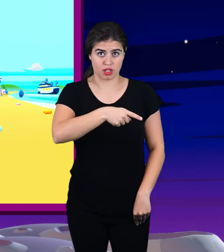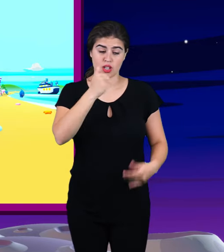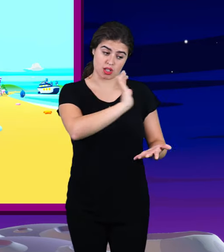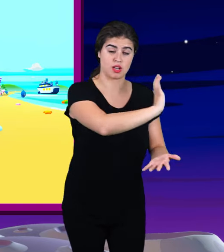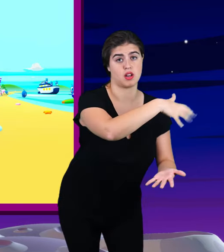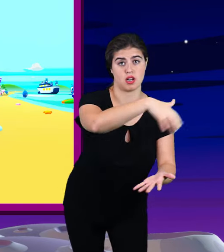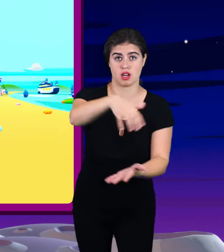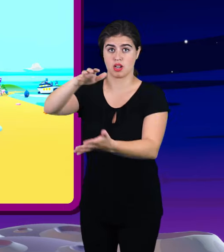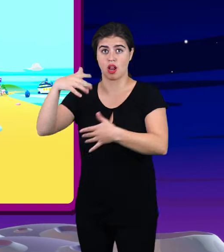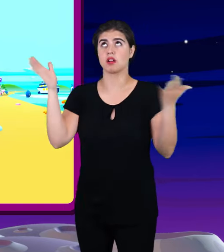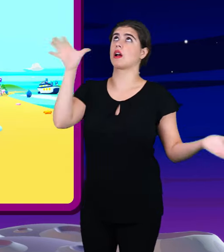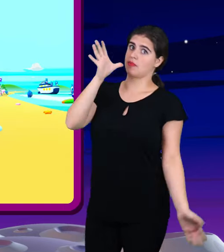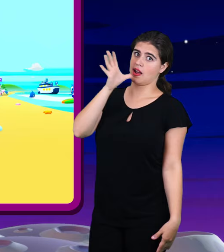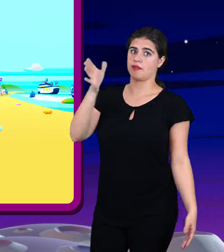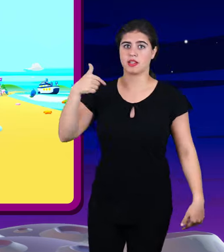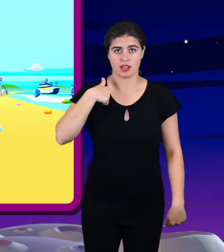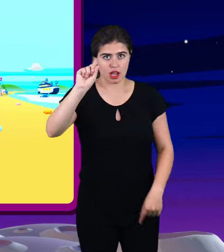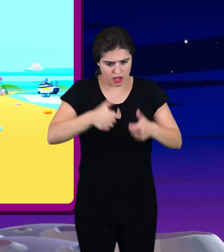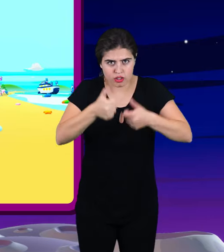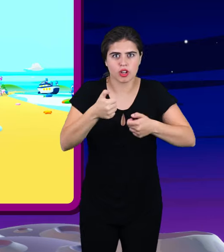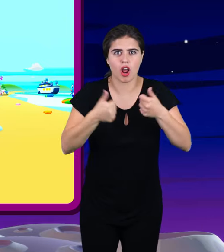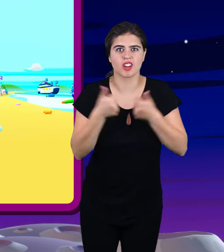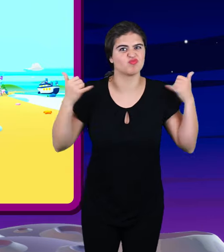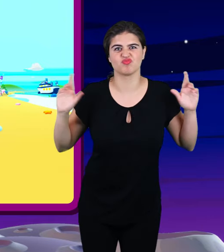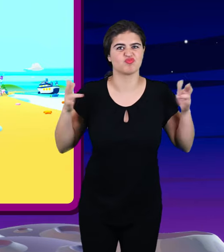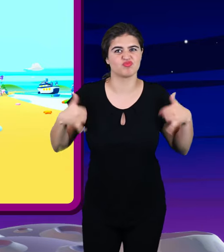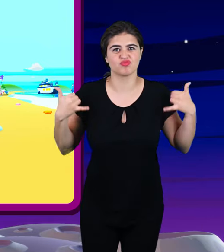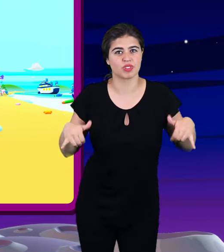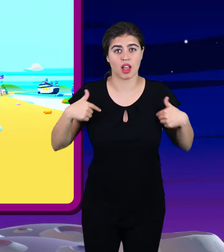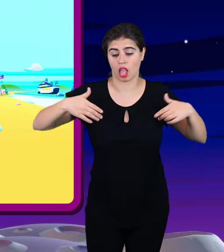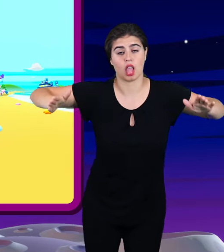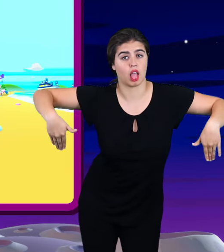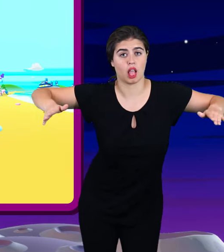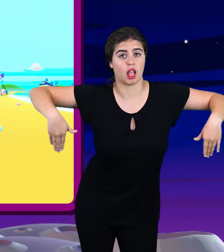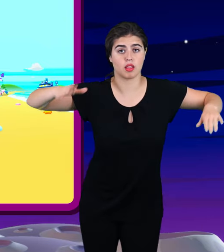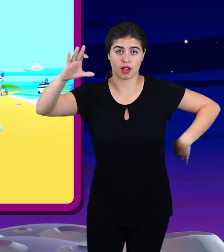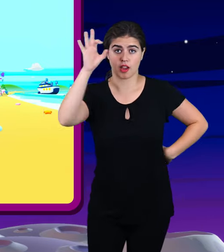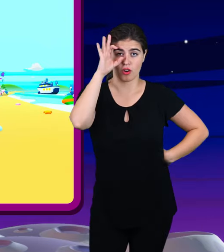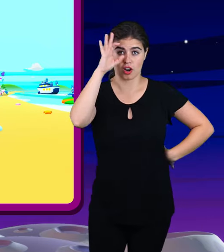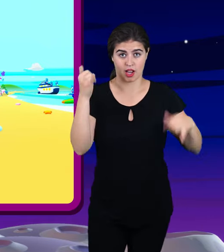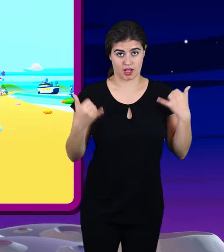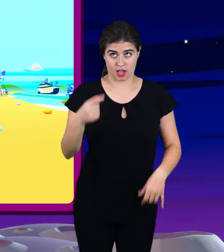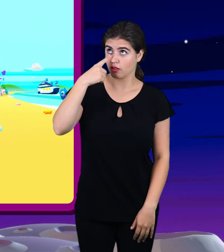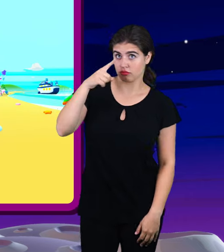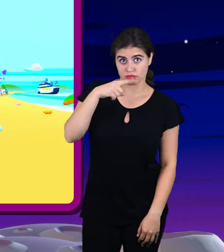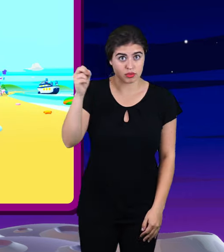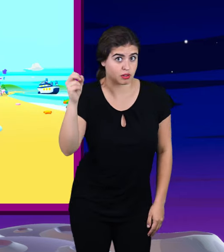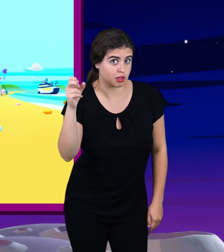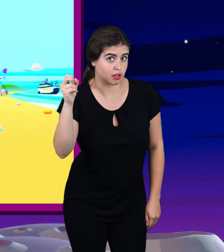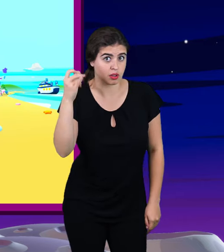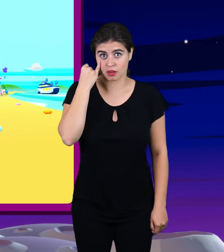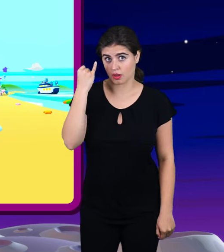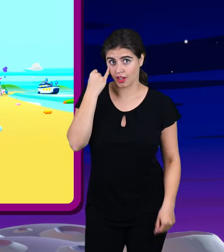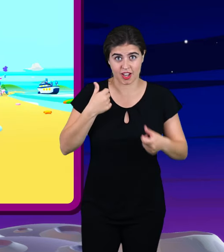recoja. And wow, mommy, where is the controller of the play? I still haven't played for night today. Would you